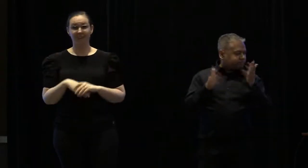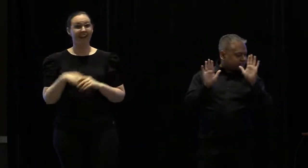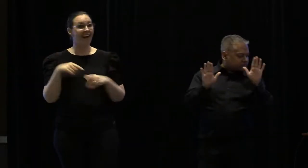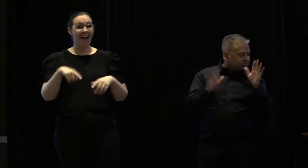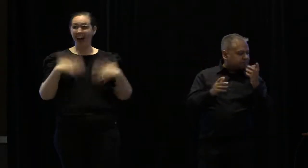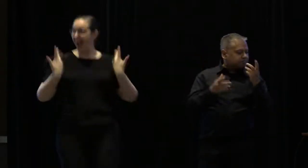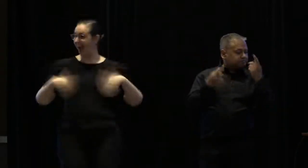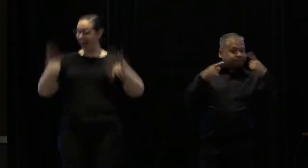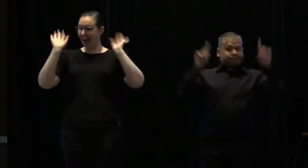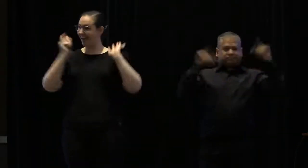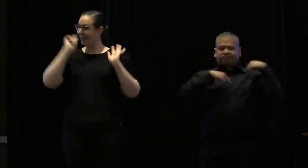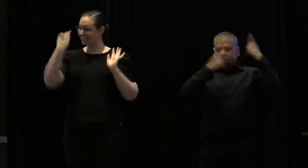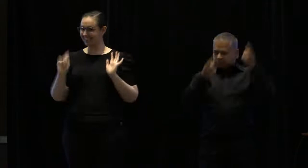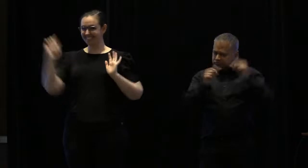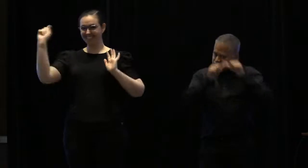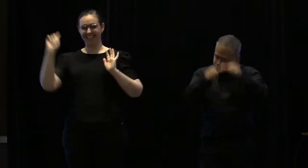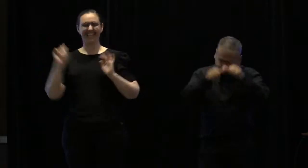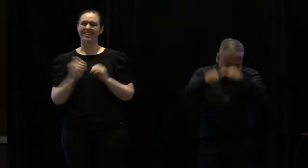do.